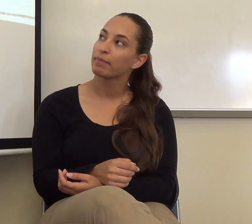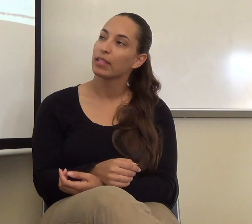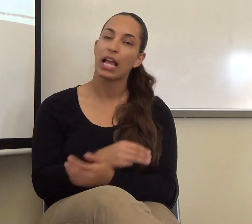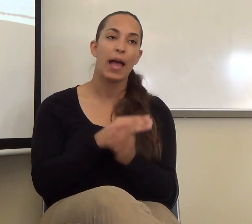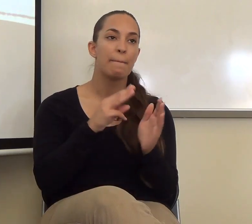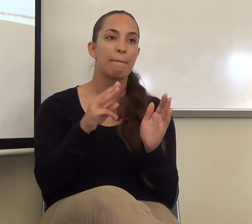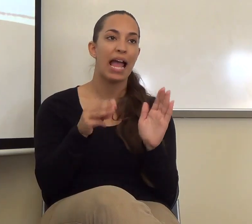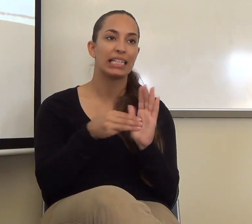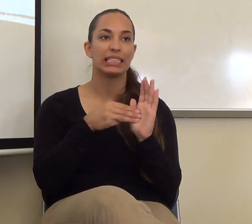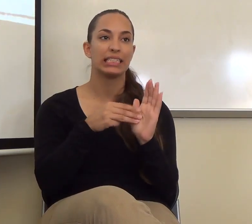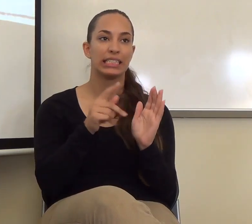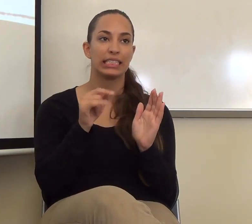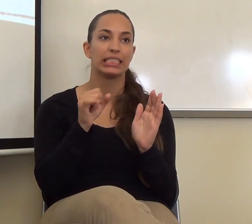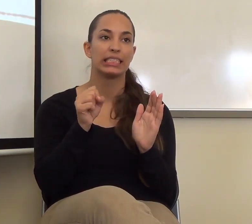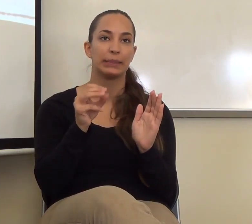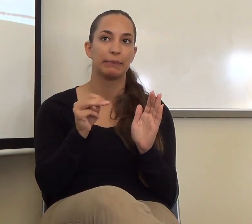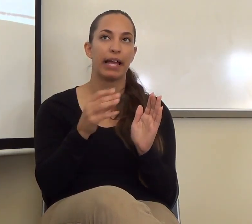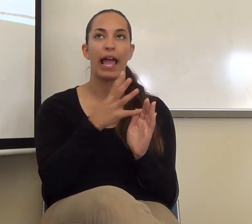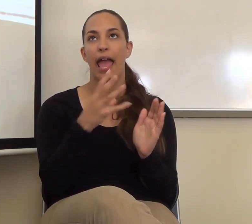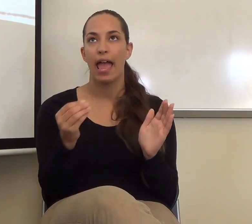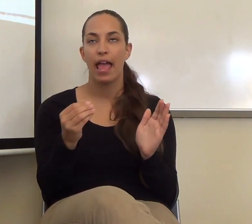magnetism and polarized light.